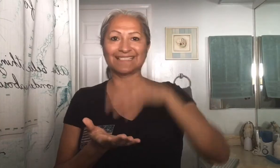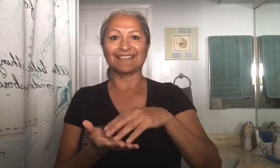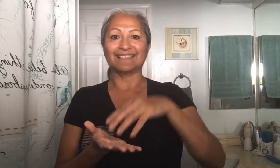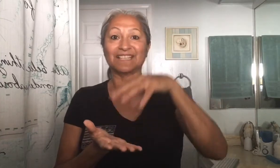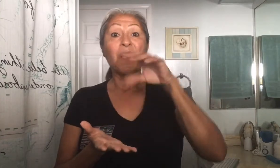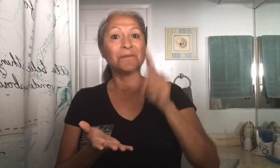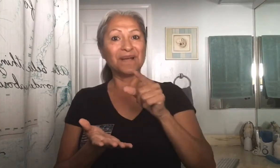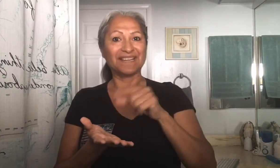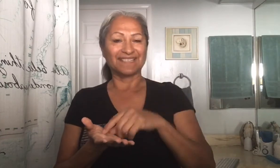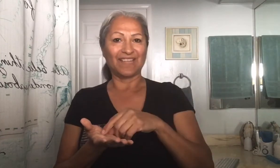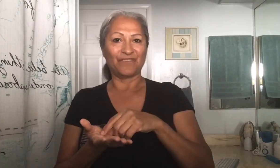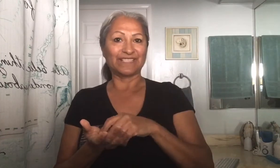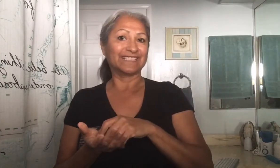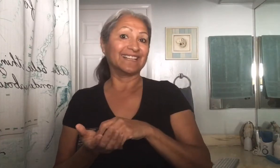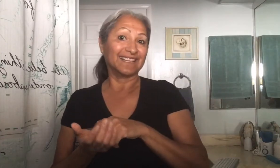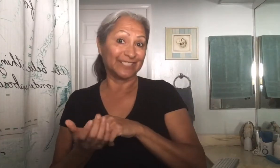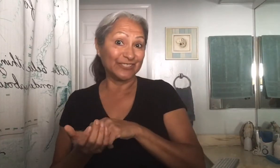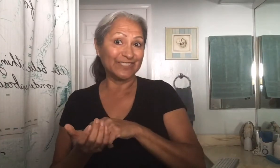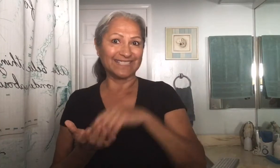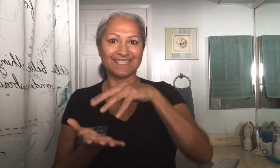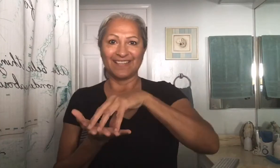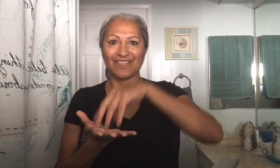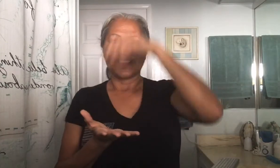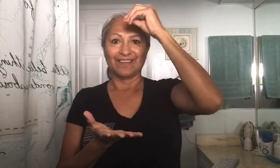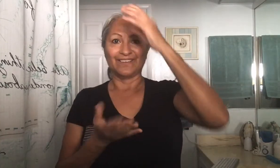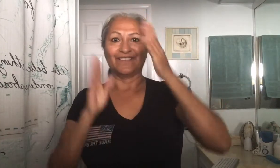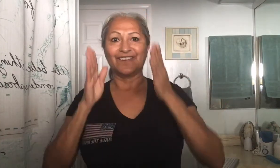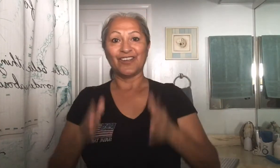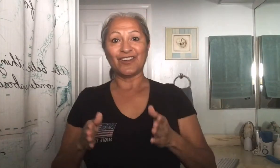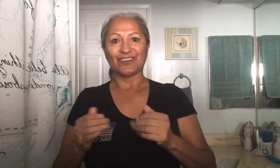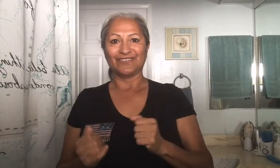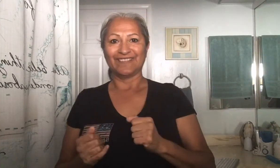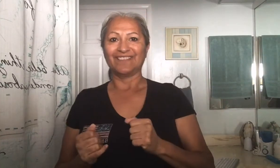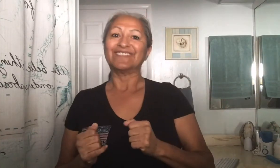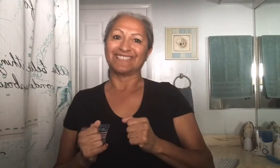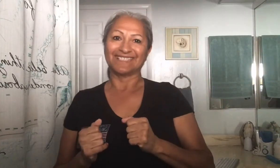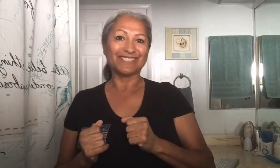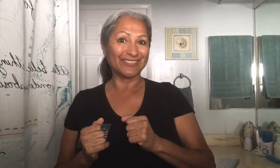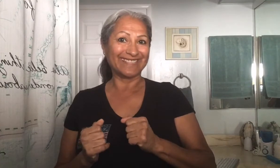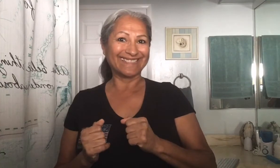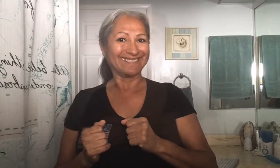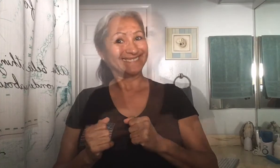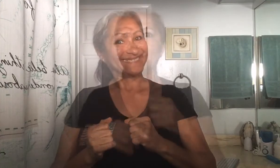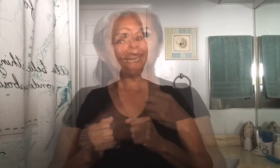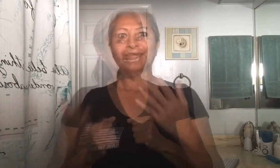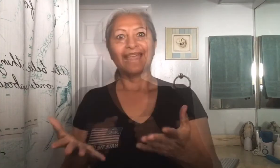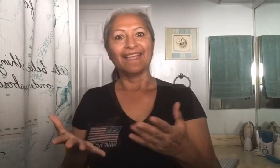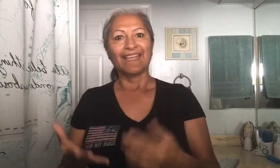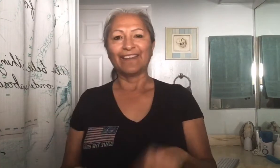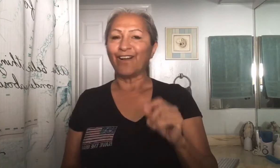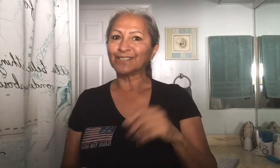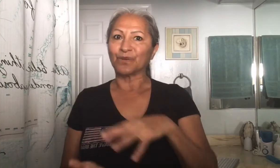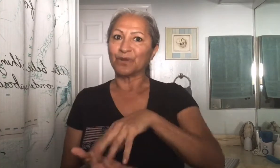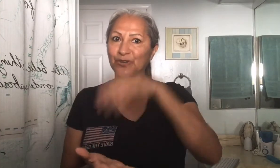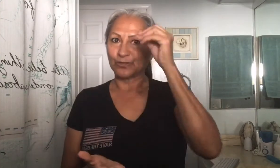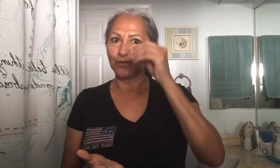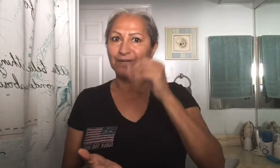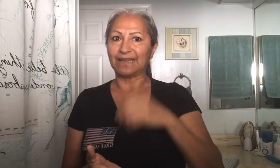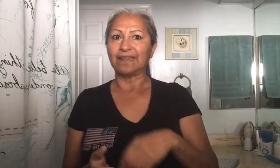this. But if it's a student, learner, which is a student. And also when you're learning, you